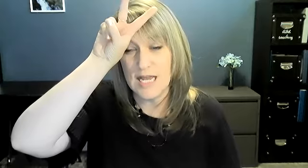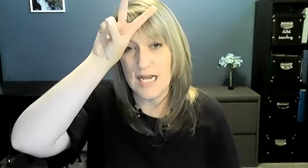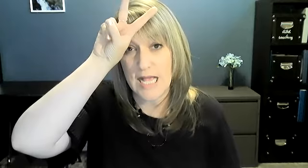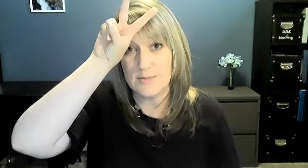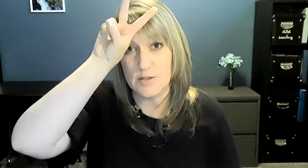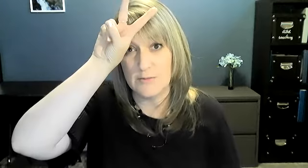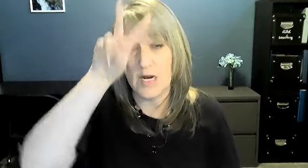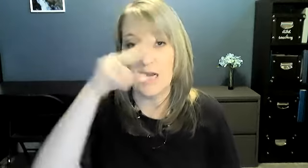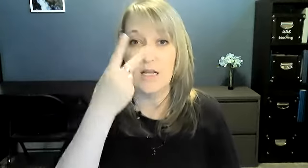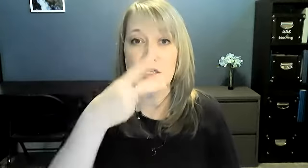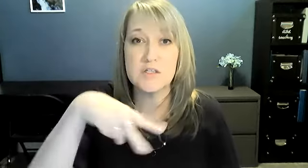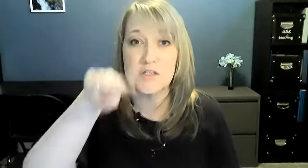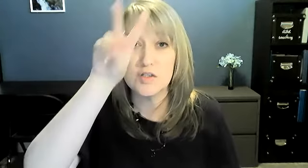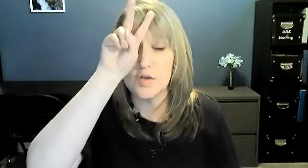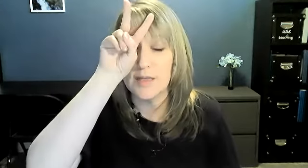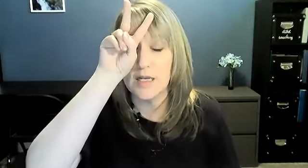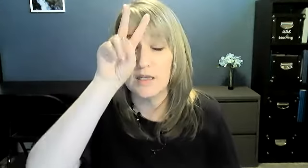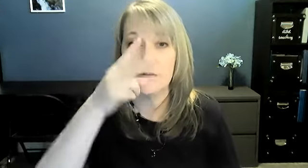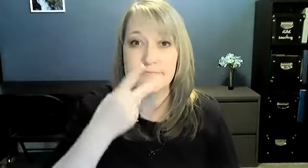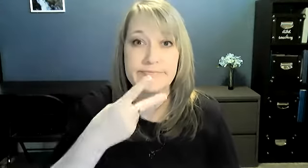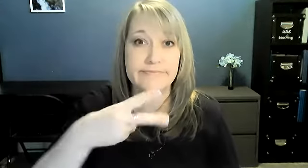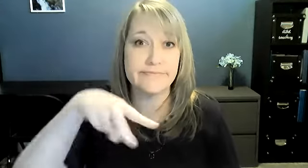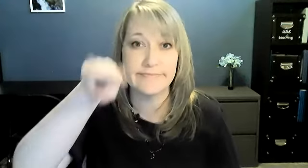it ends up on your forehead. Stupid.